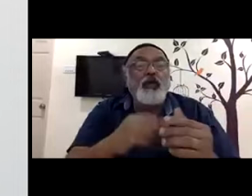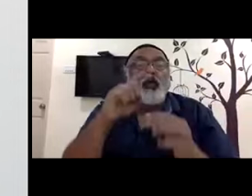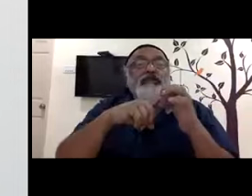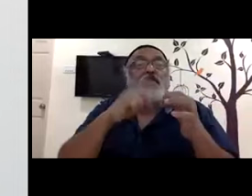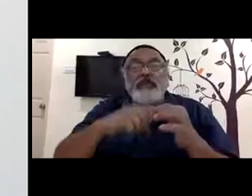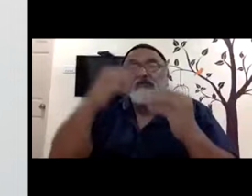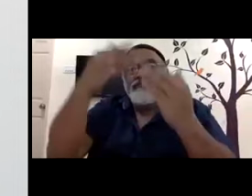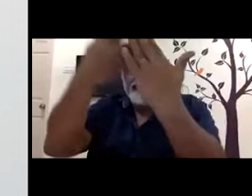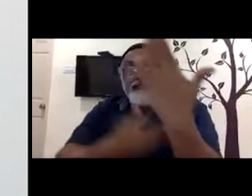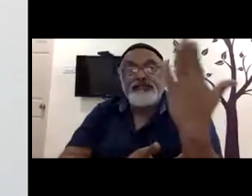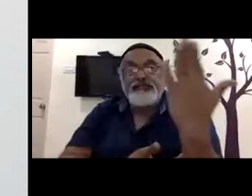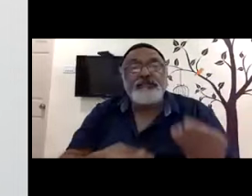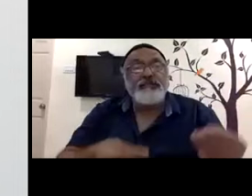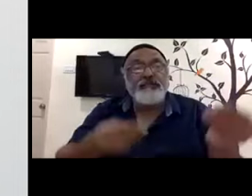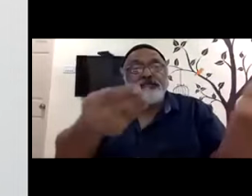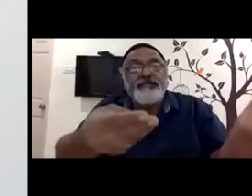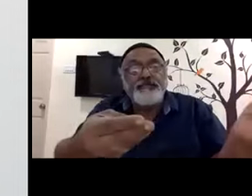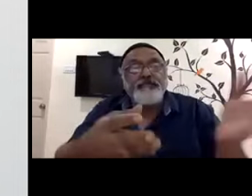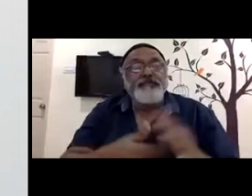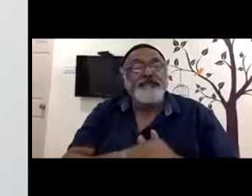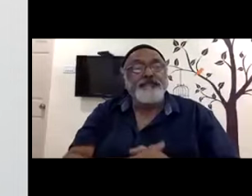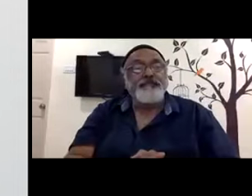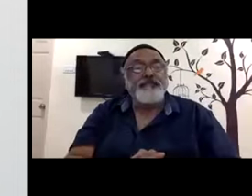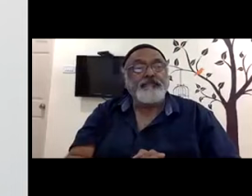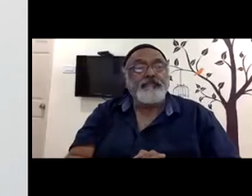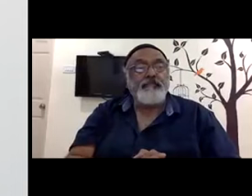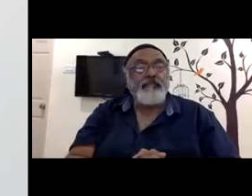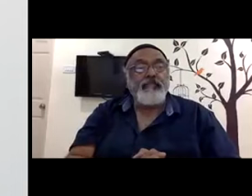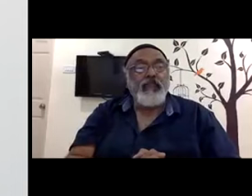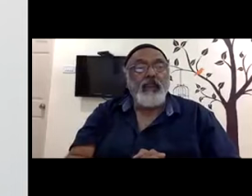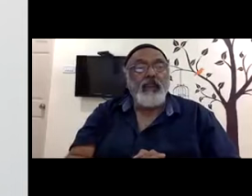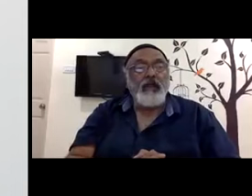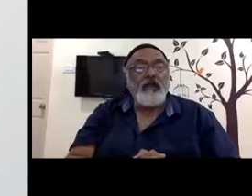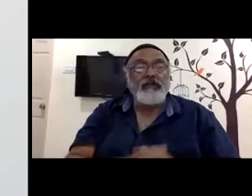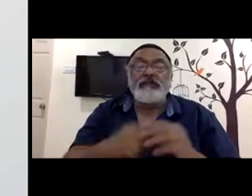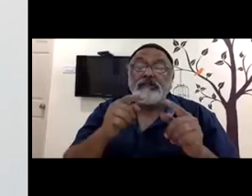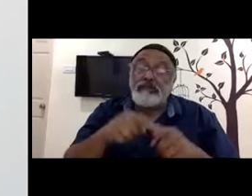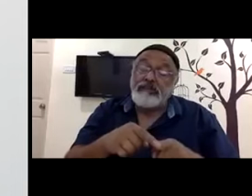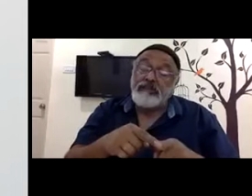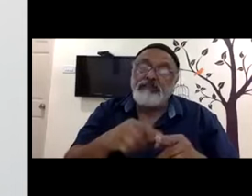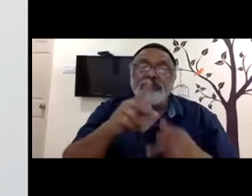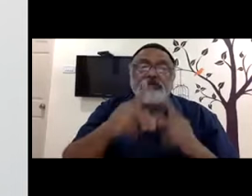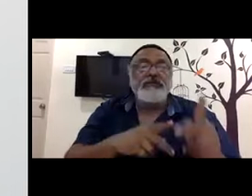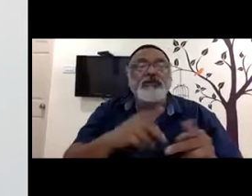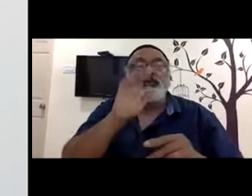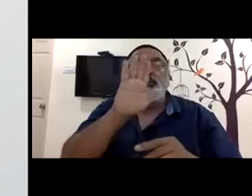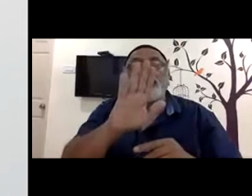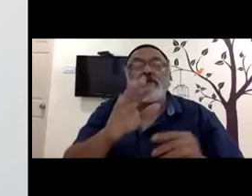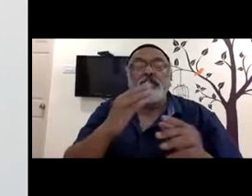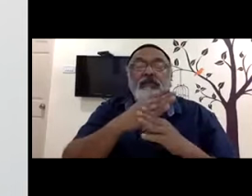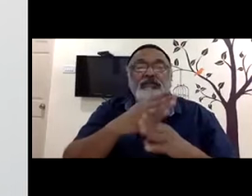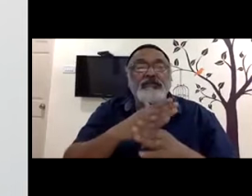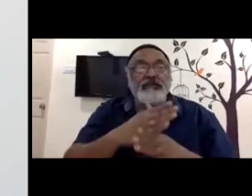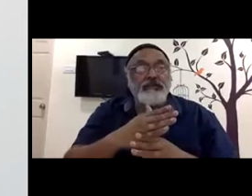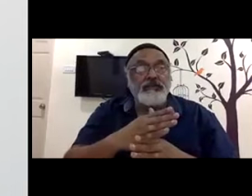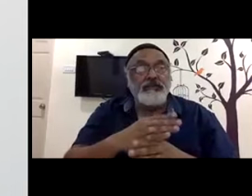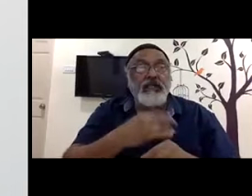the people who are participating in the discussions that you are arranging. Those are your participants or respondents. Then there are